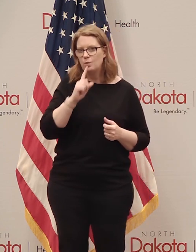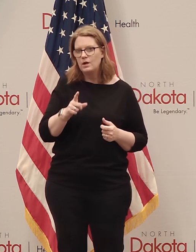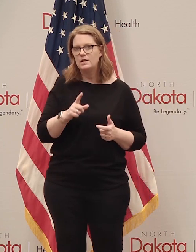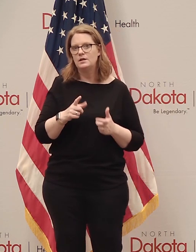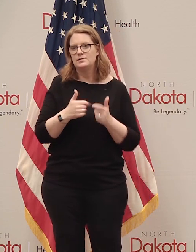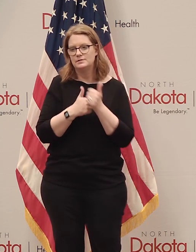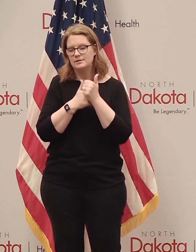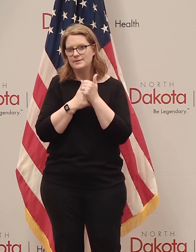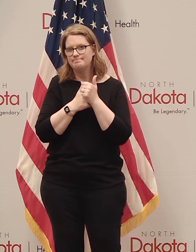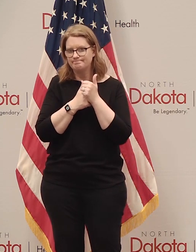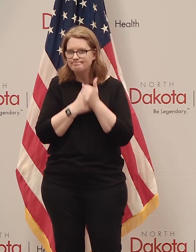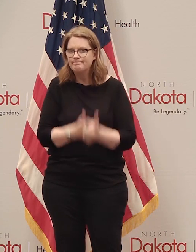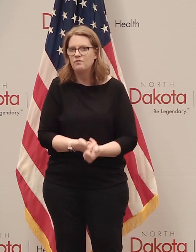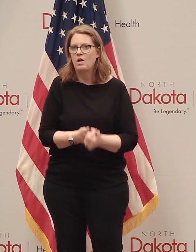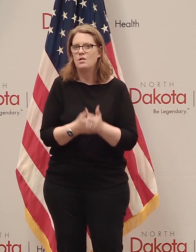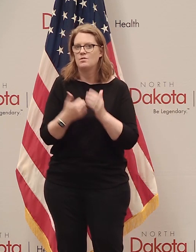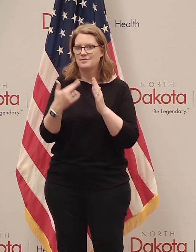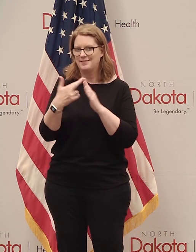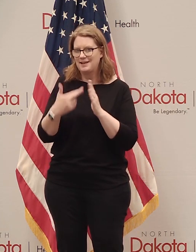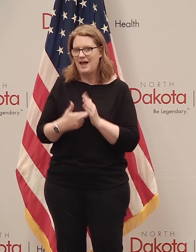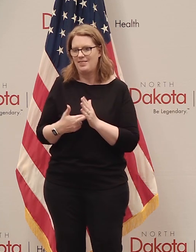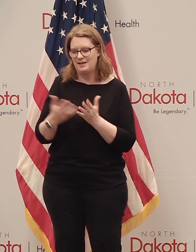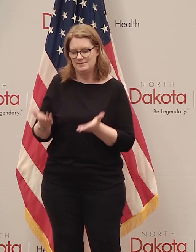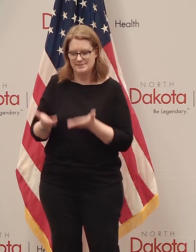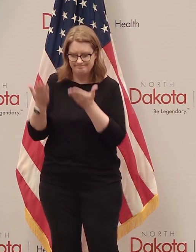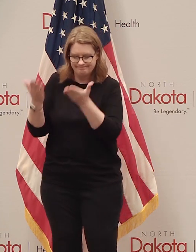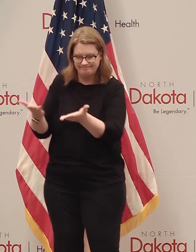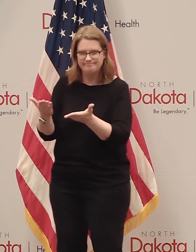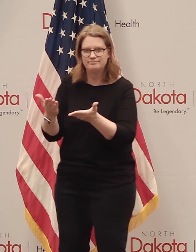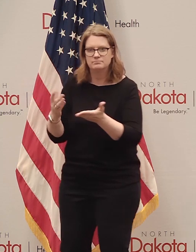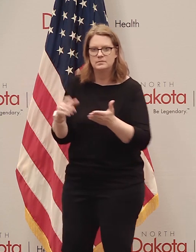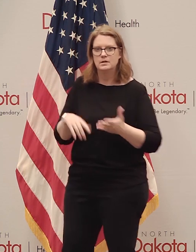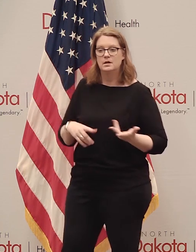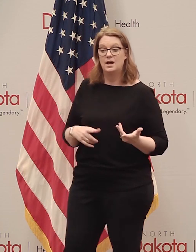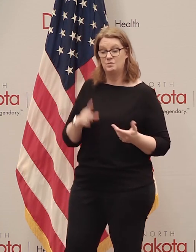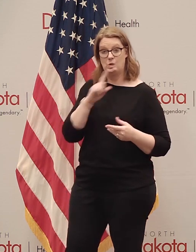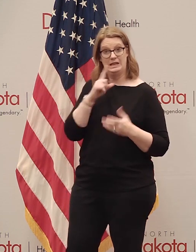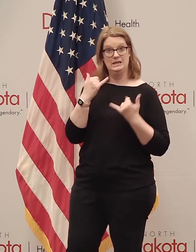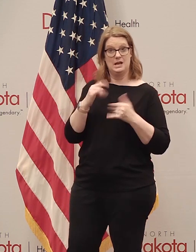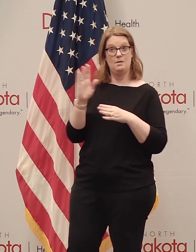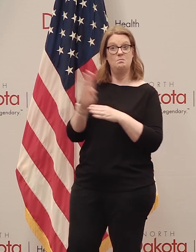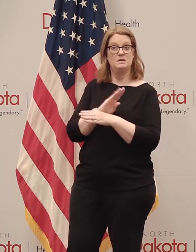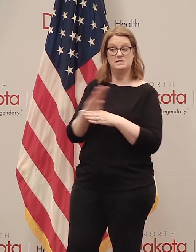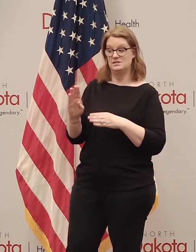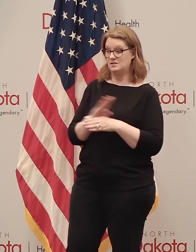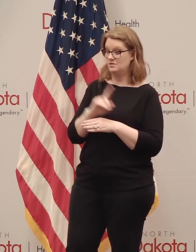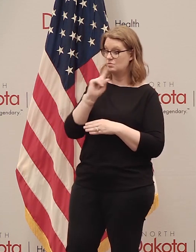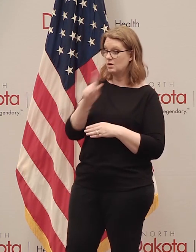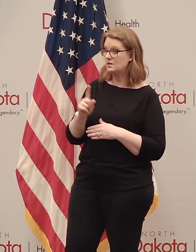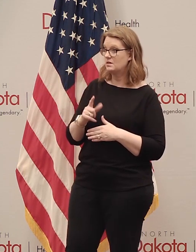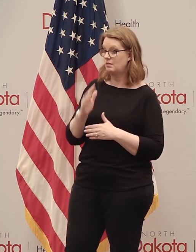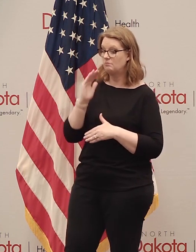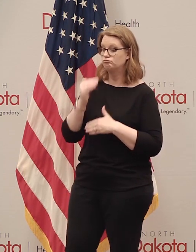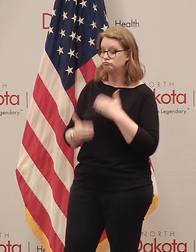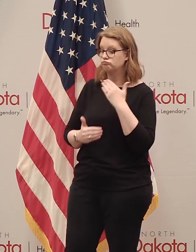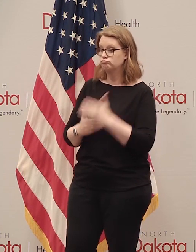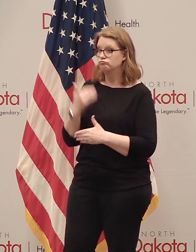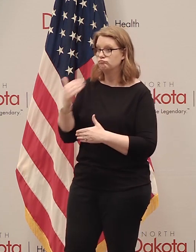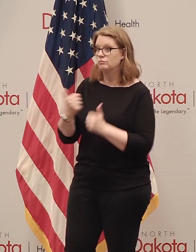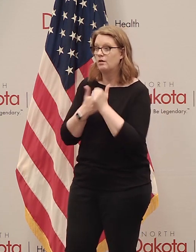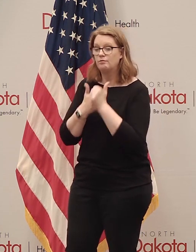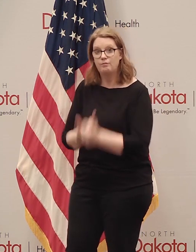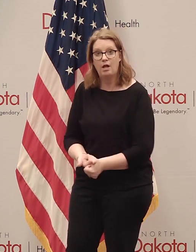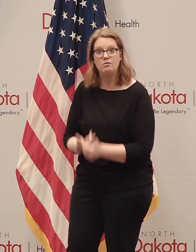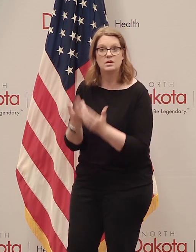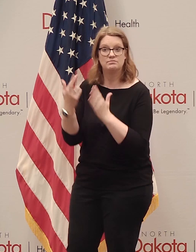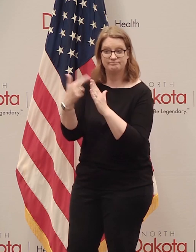the guidelines that are now there. To date, businesses have done great steps to keep employees and customers safe by adhering to the protocols,